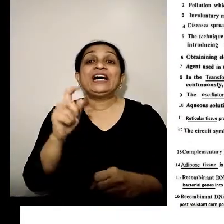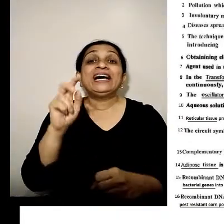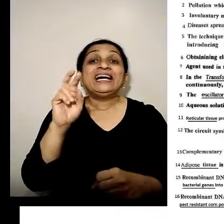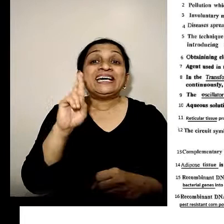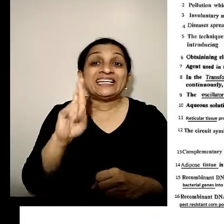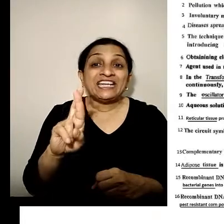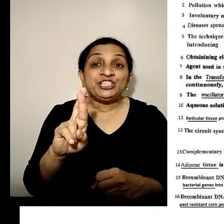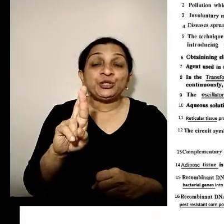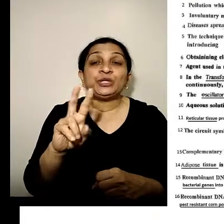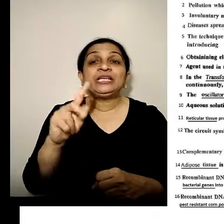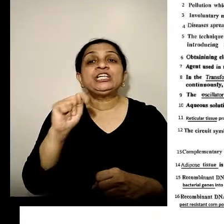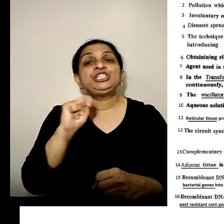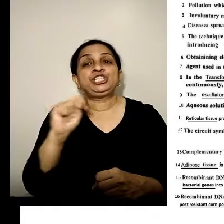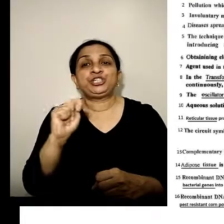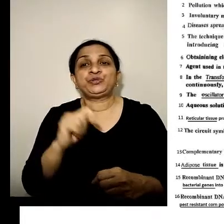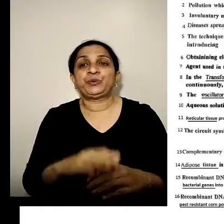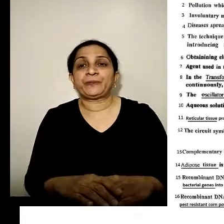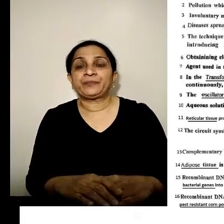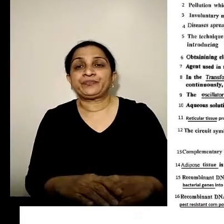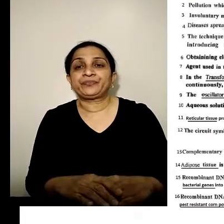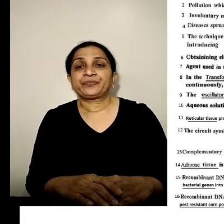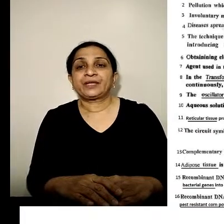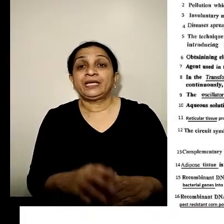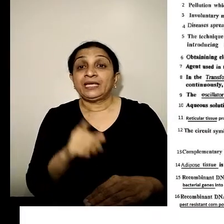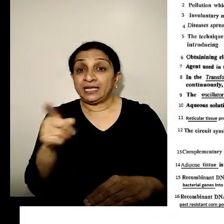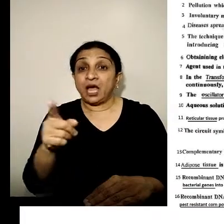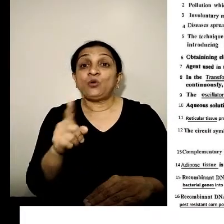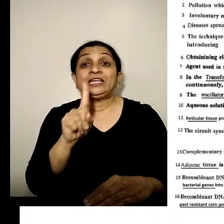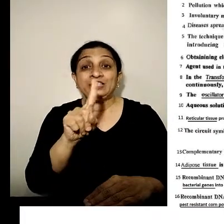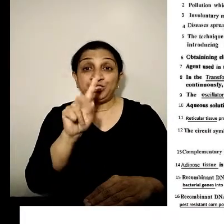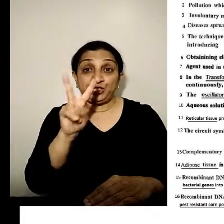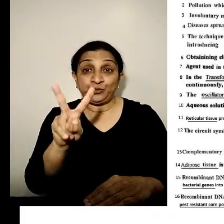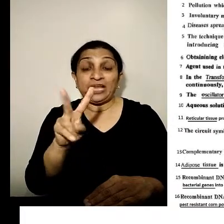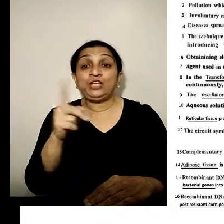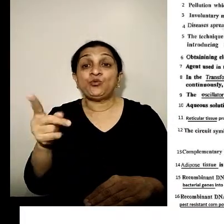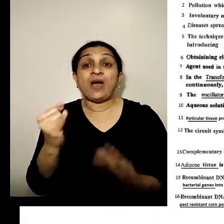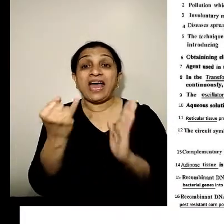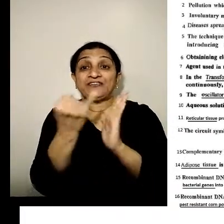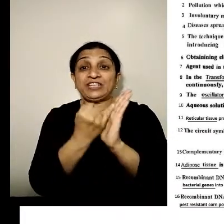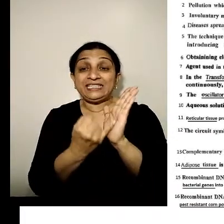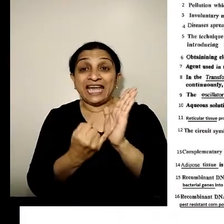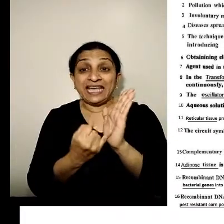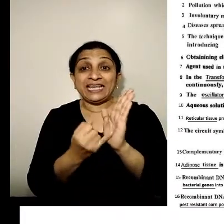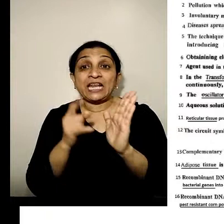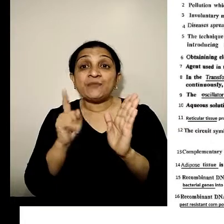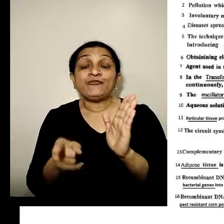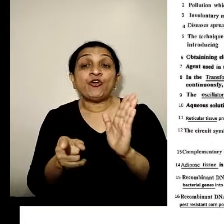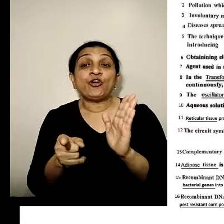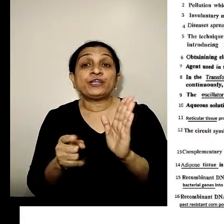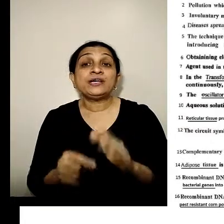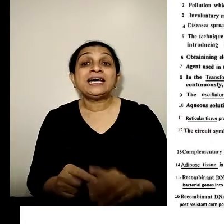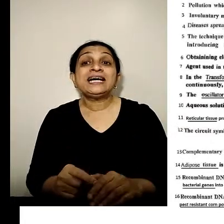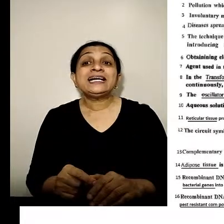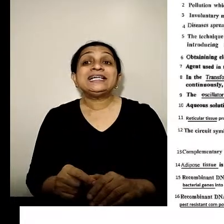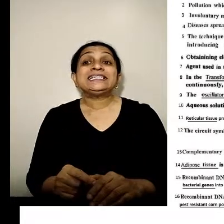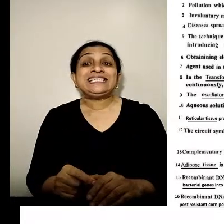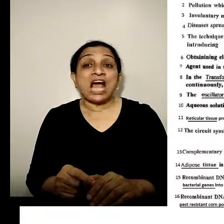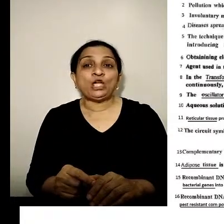of reticular tissue. Now in 12 you have the diagram for